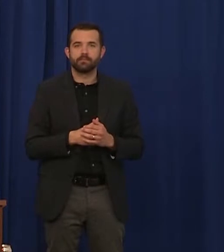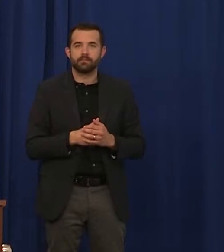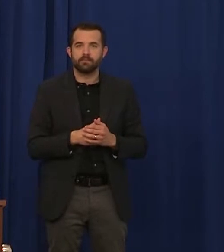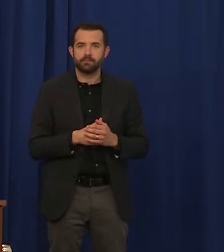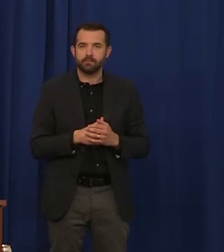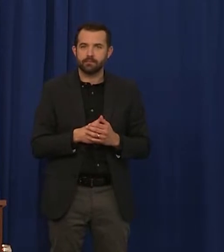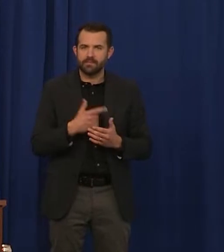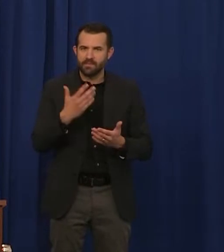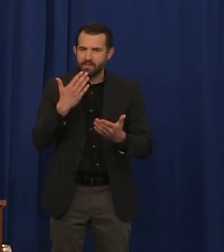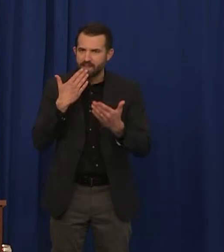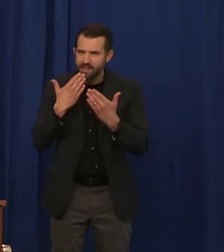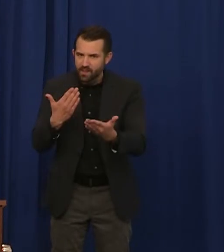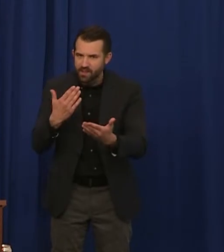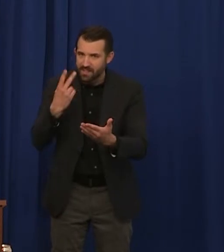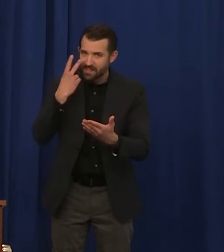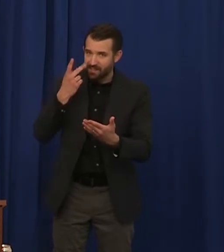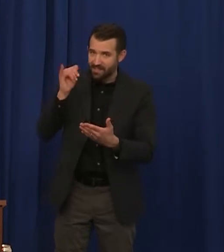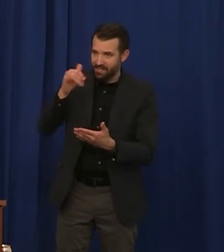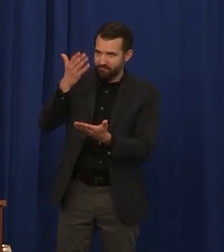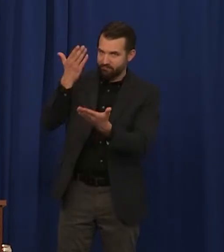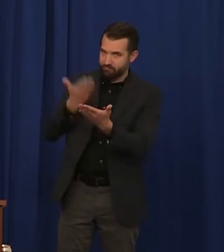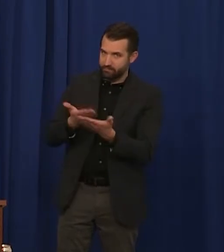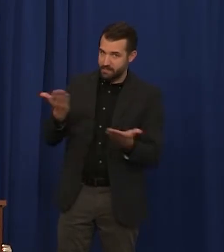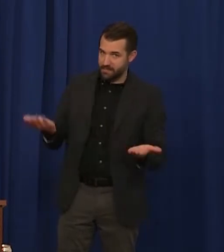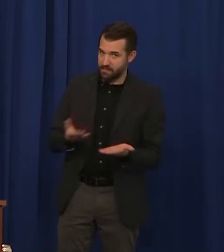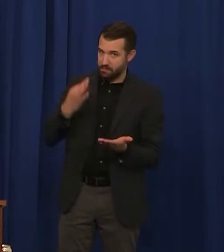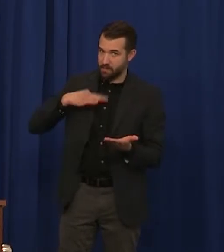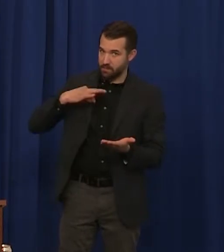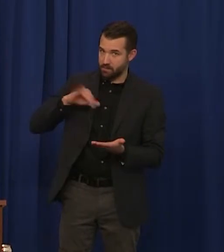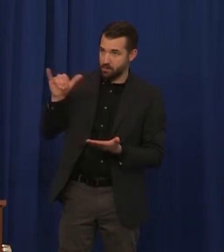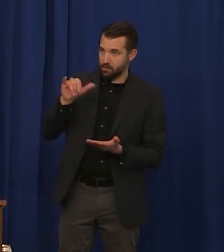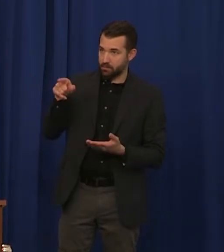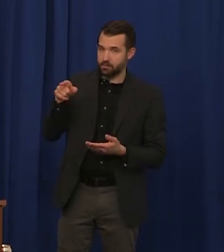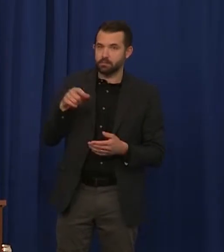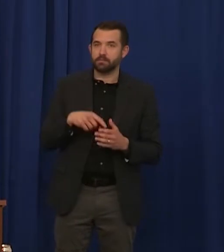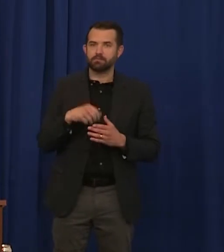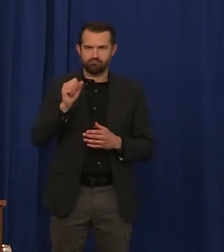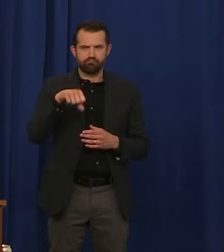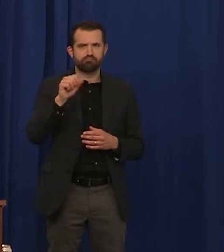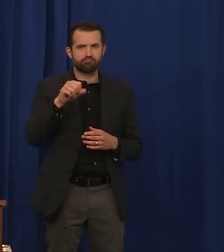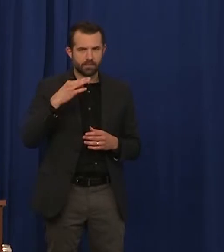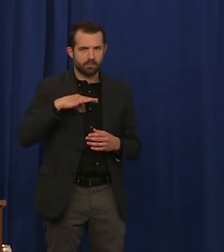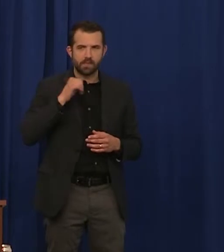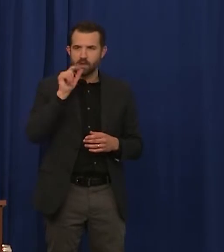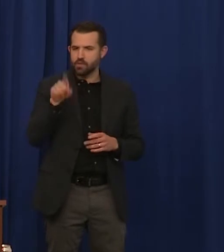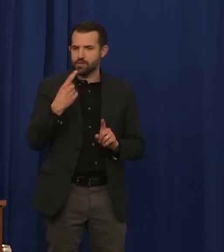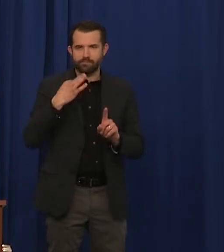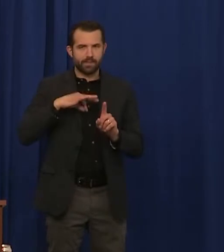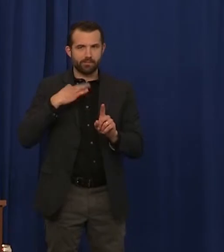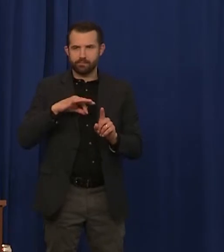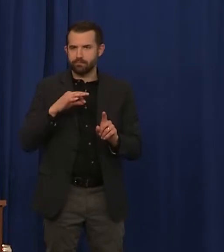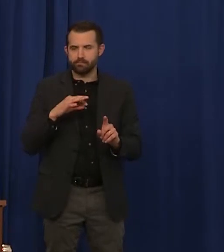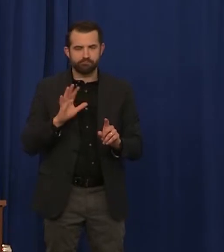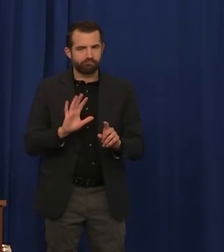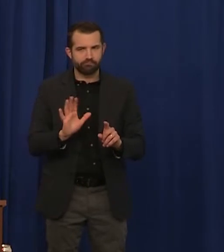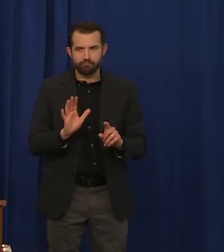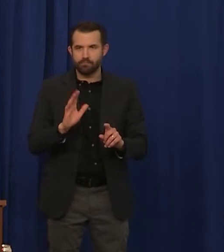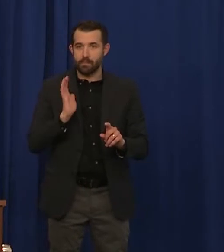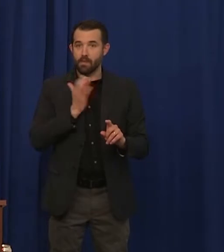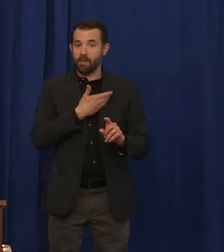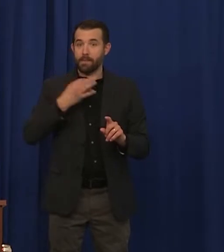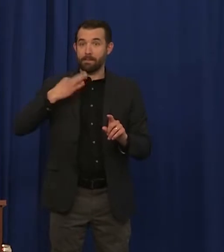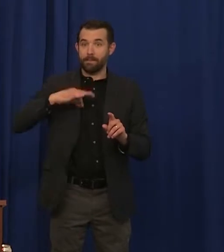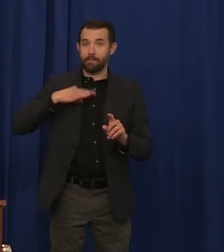you seeing that in Maine, though? Are you seeing the same things happen? We are. We're seeing it not just in Maine, but the trends that we've seen in Maine are